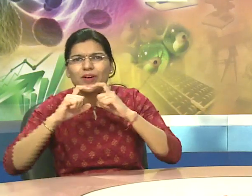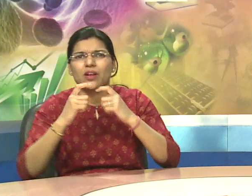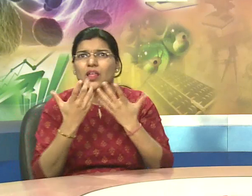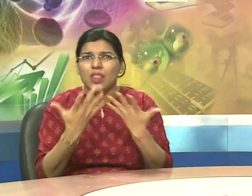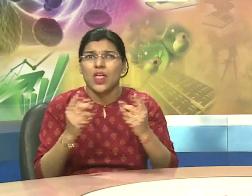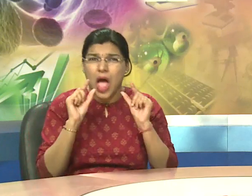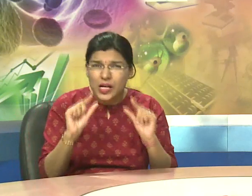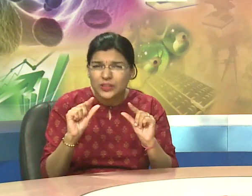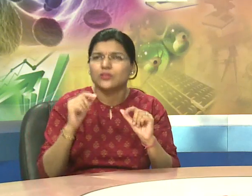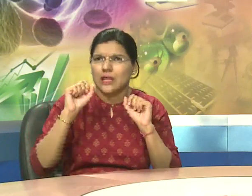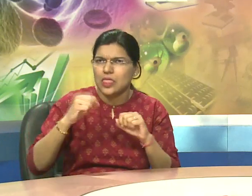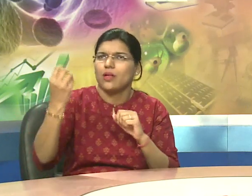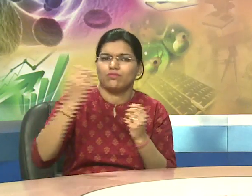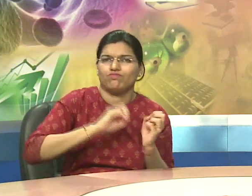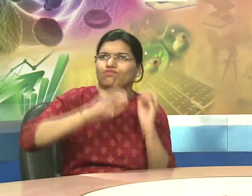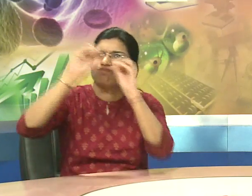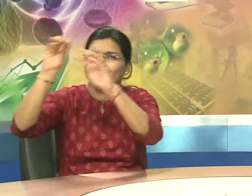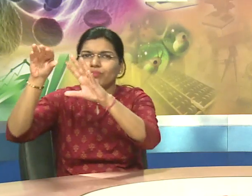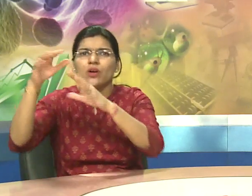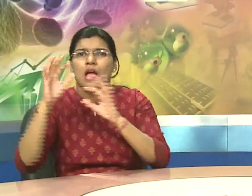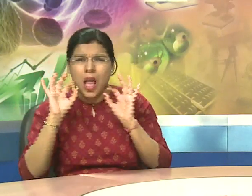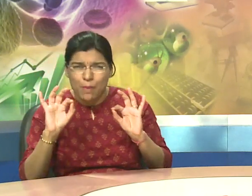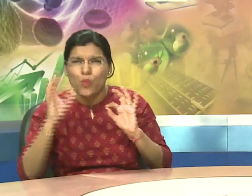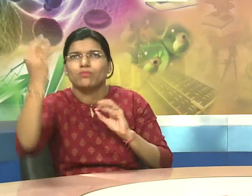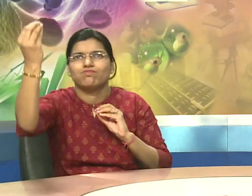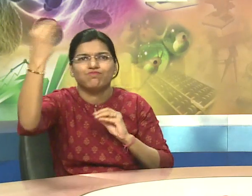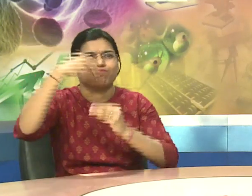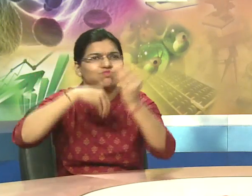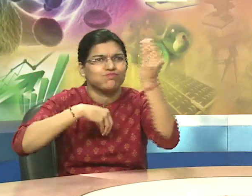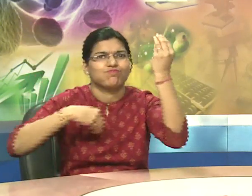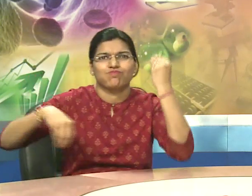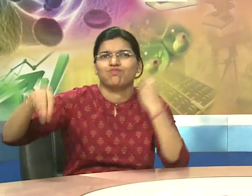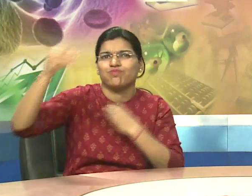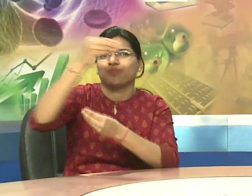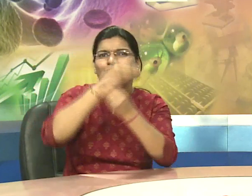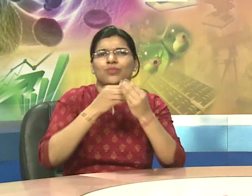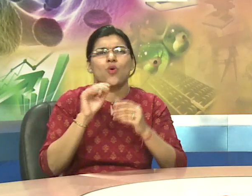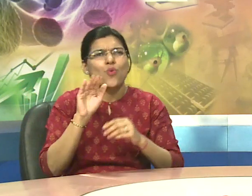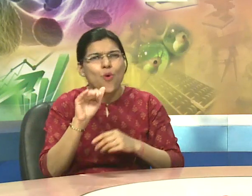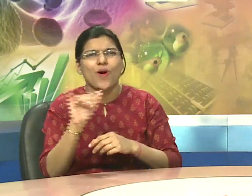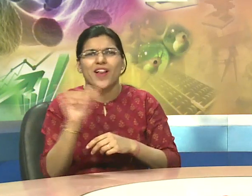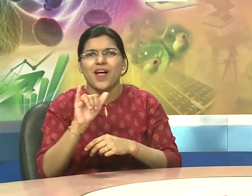all the persons, things are easily available all over the